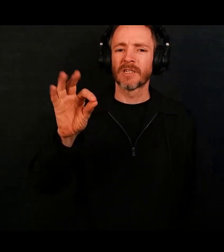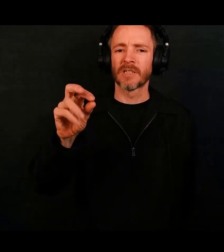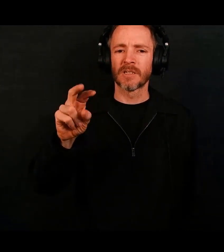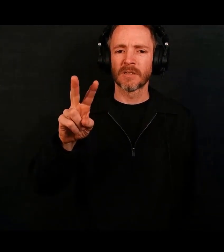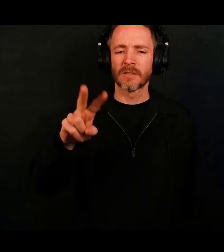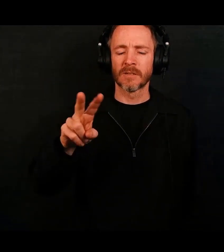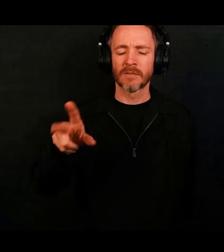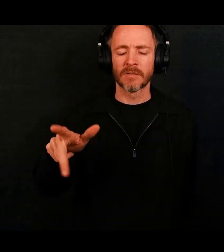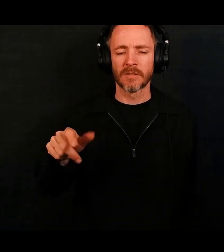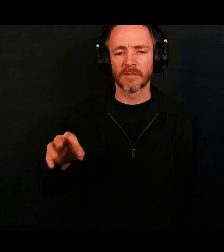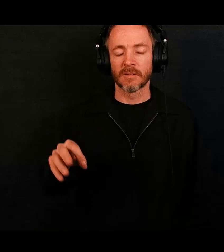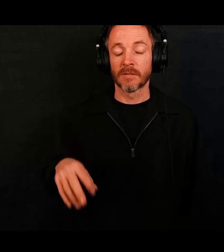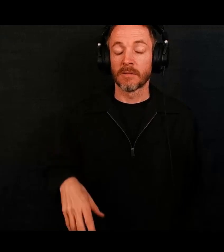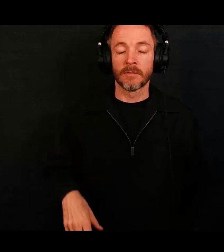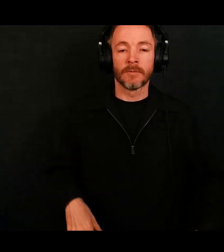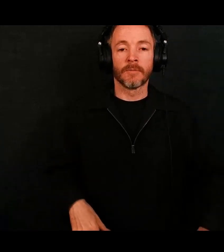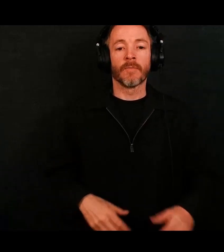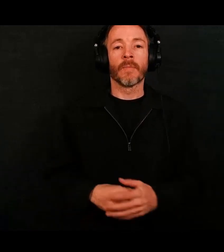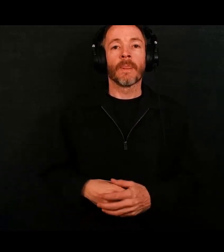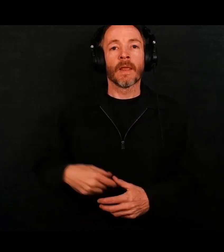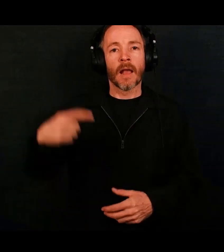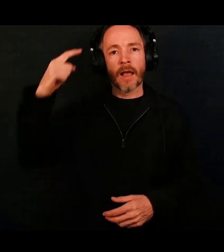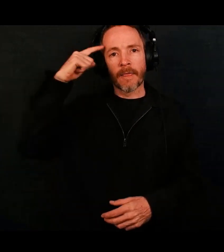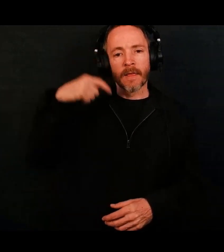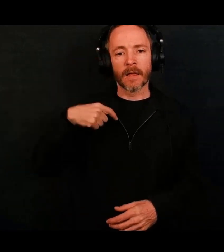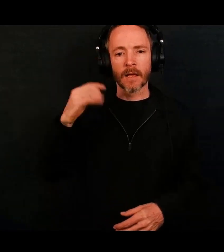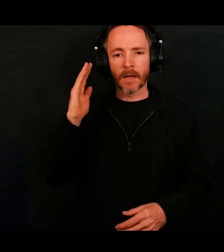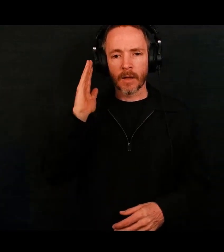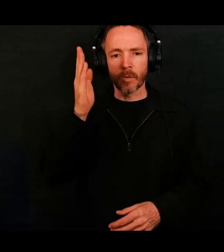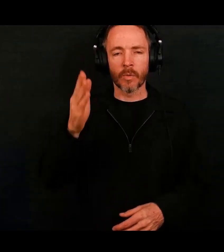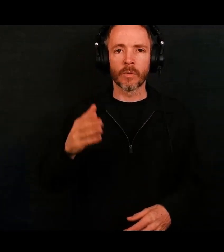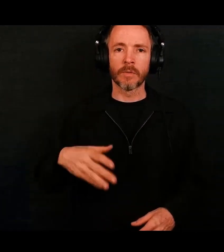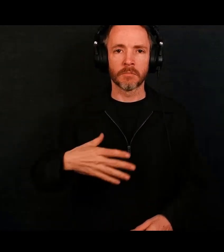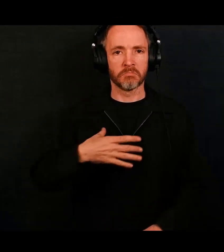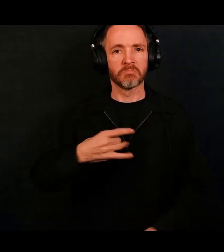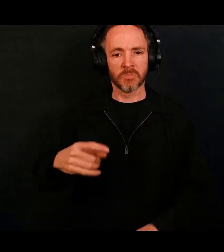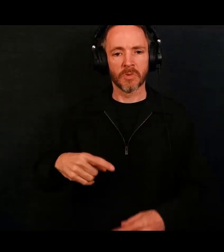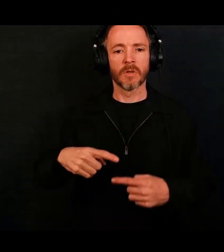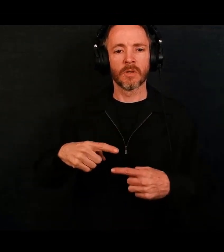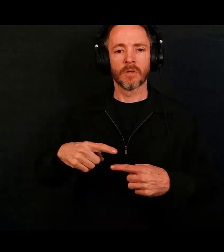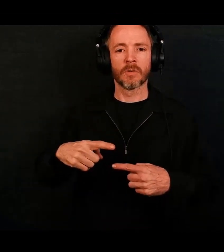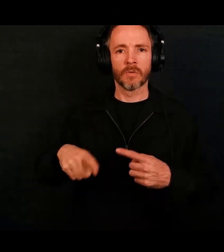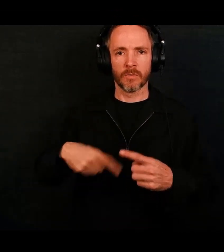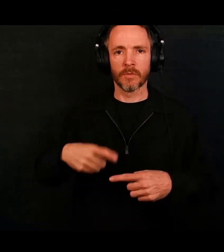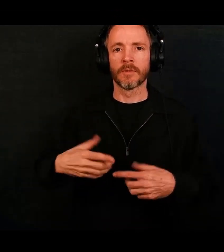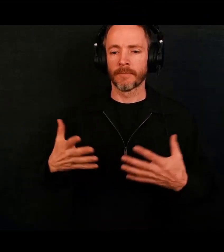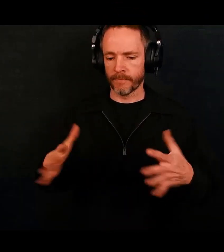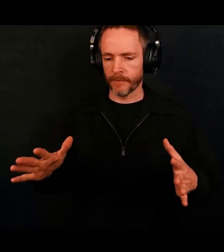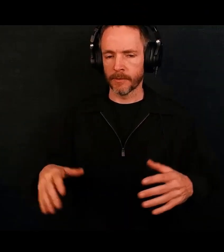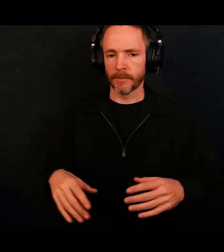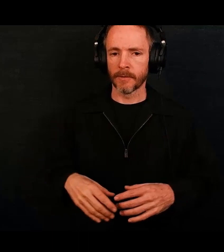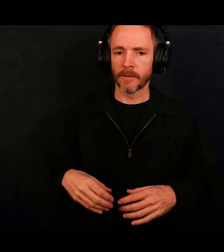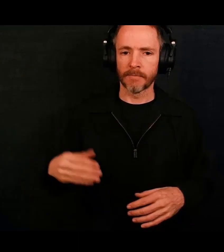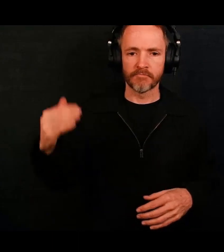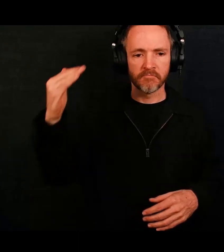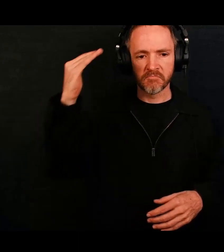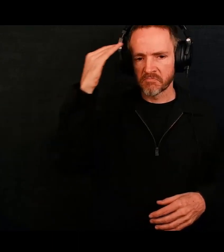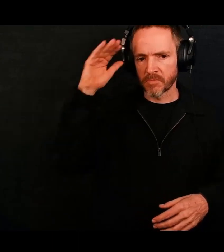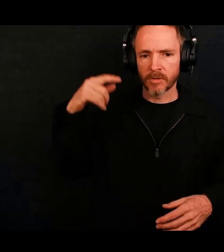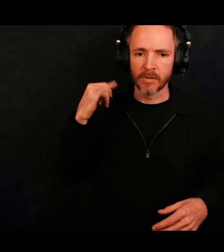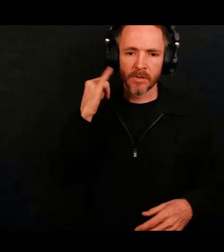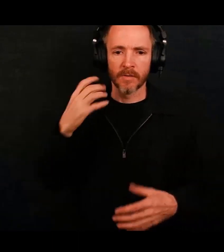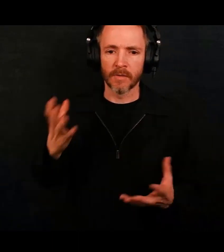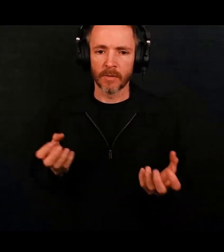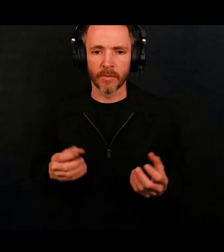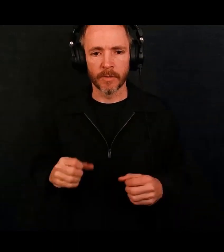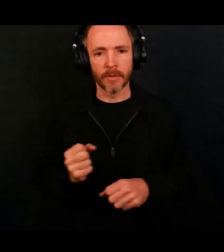I think I will like that once I have that finished. I don't know if I want to make that out of